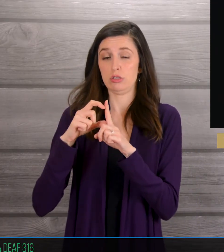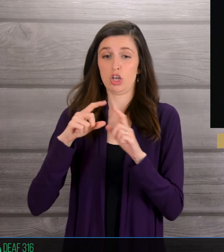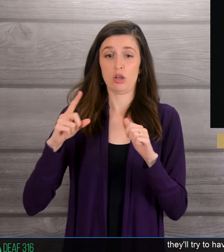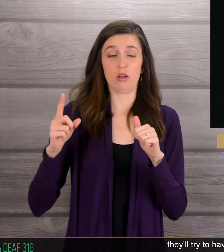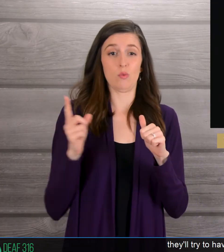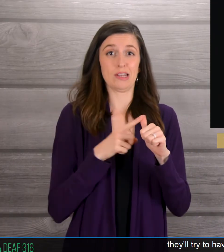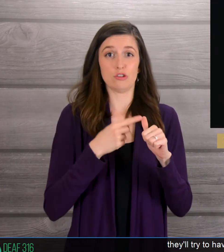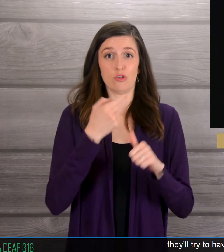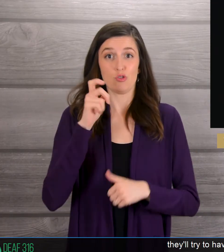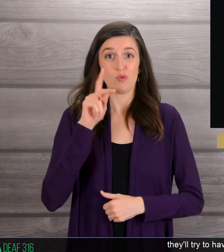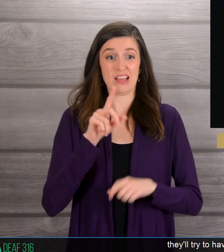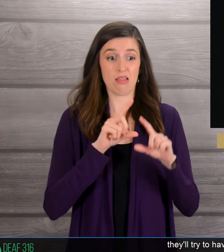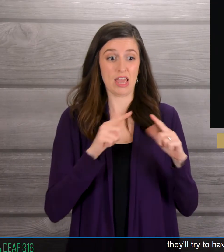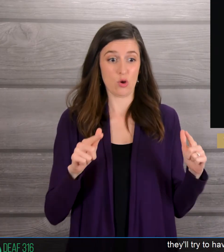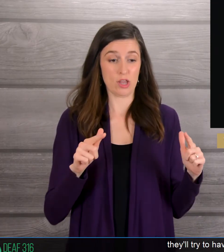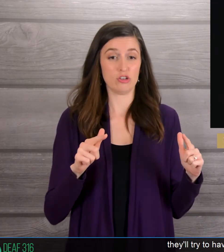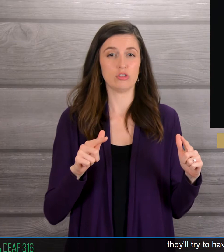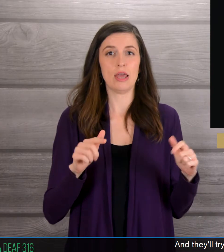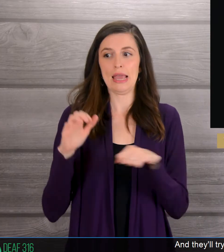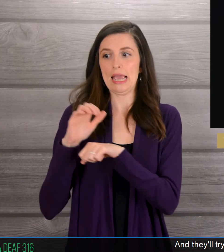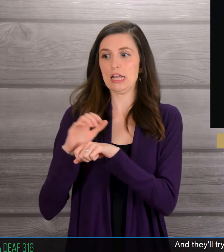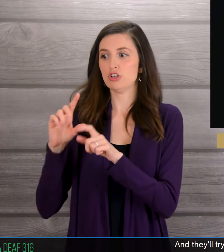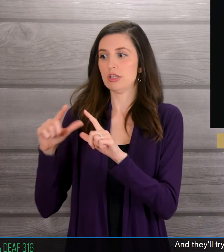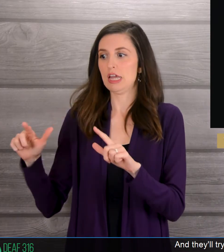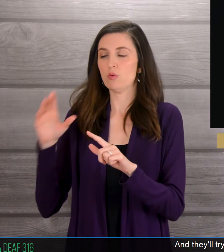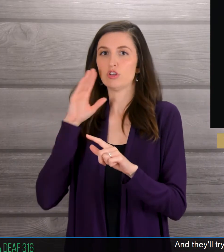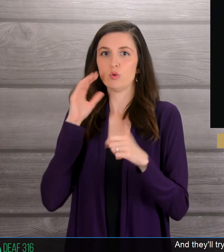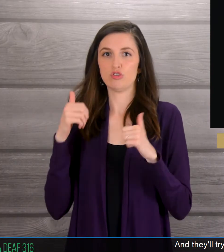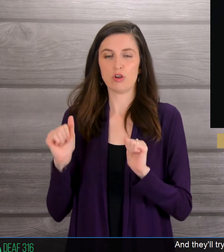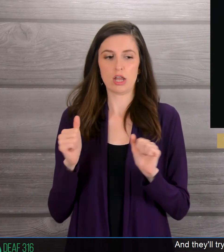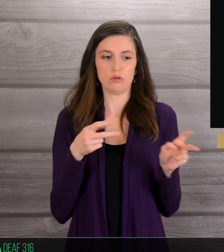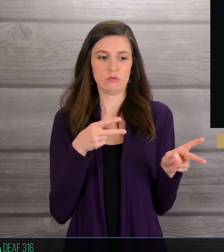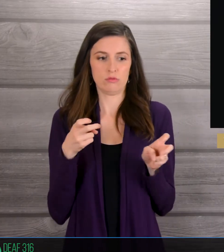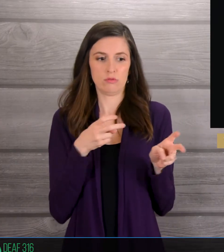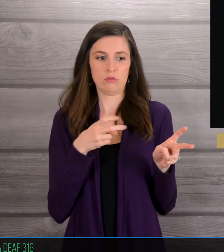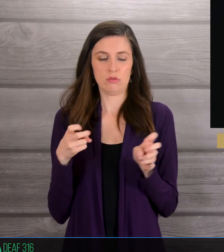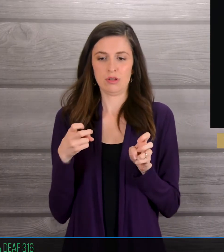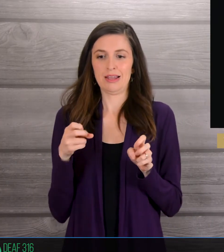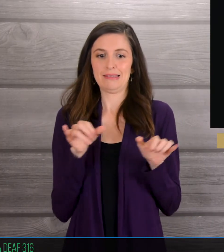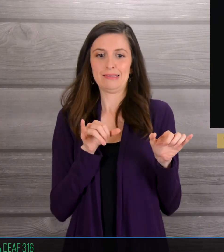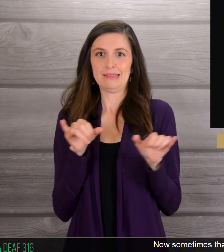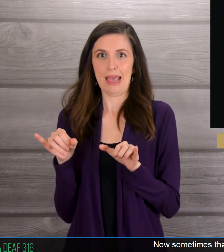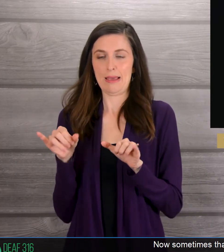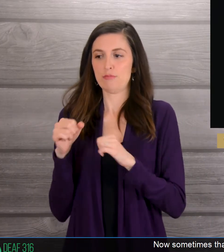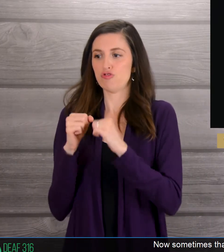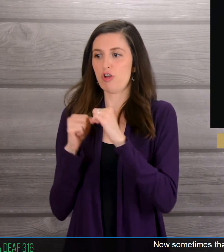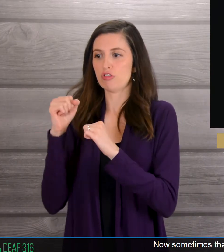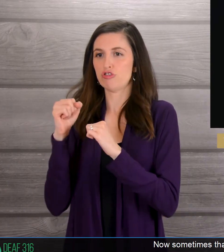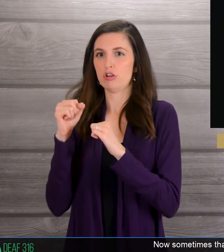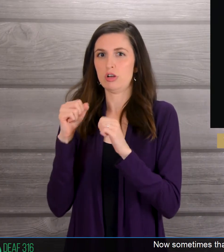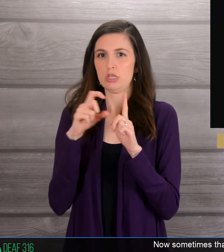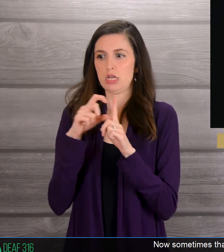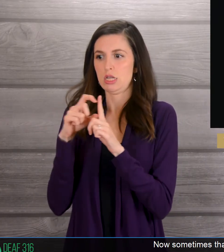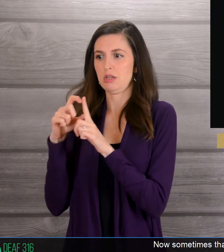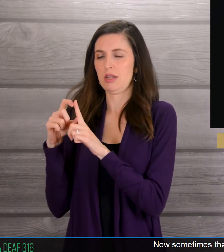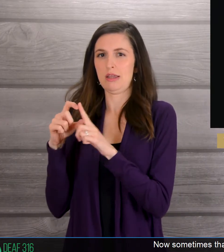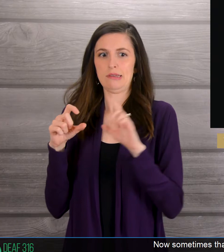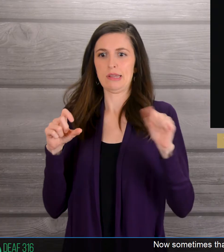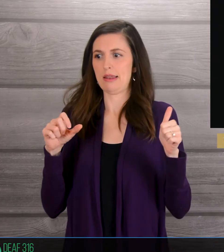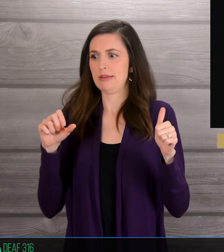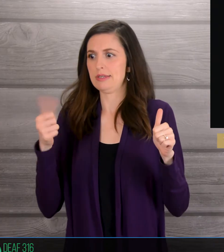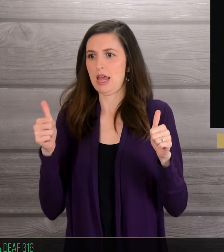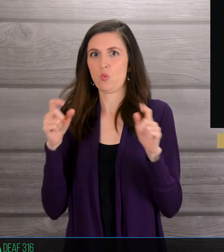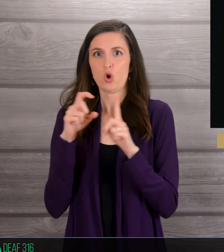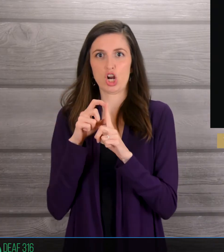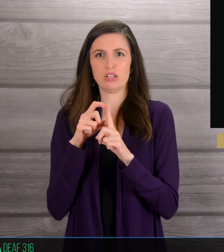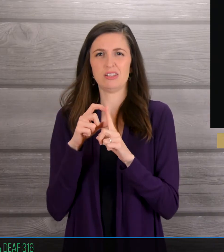in the Greek, they'll try to have 10 words in the English, and they'll try to follow the same structure of the Greek sentence. Now, sometimes that results in the translation